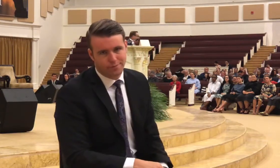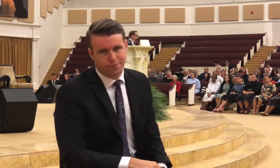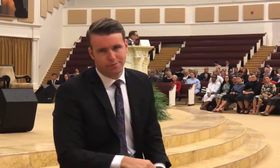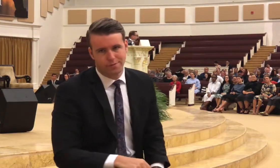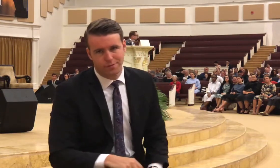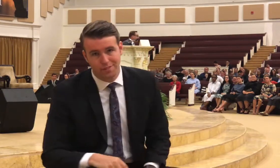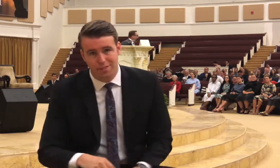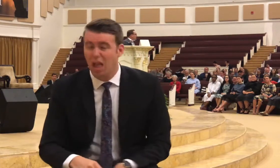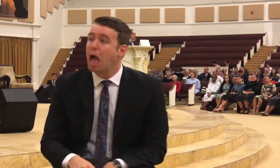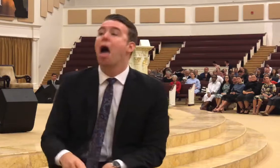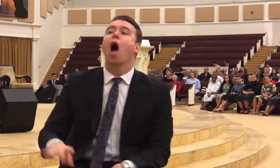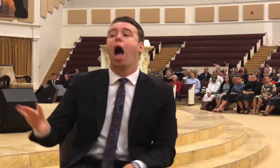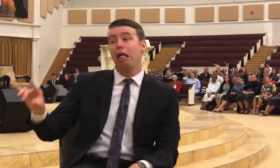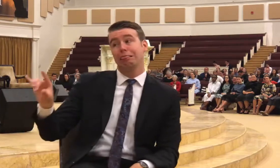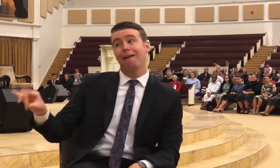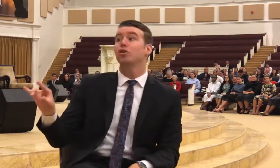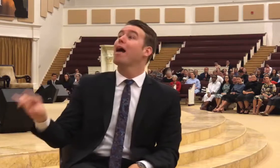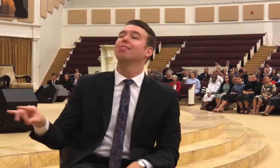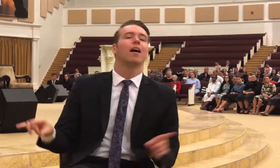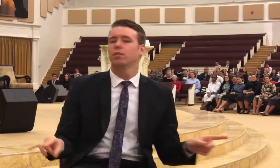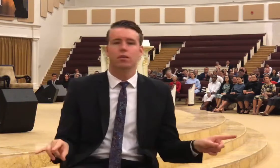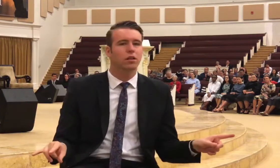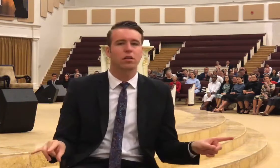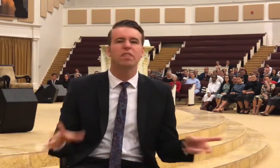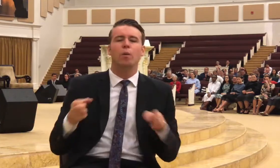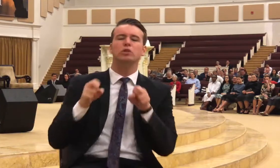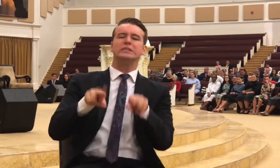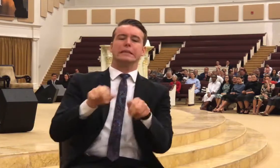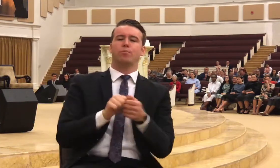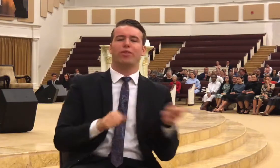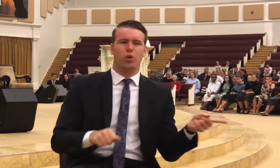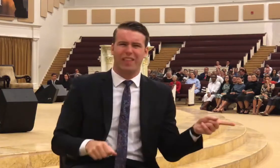They tell you they love you. They don't love you. They just want to sleep with you.